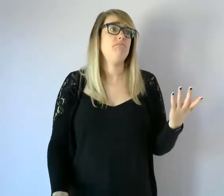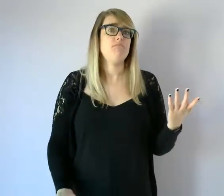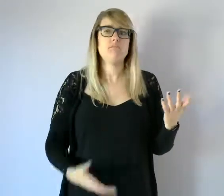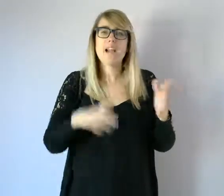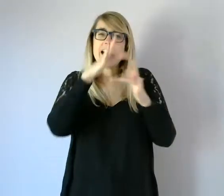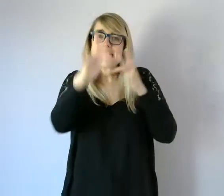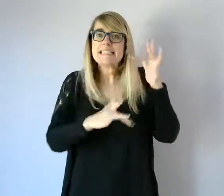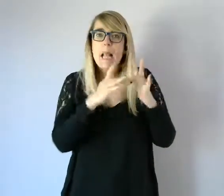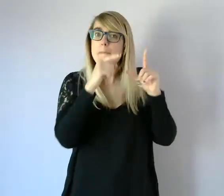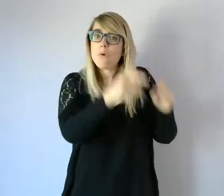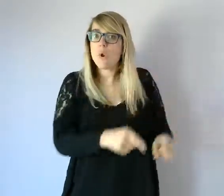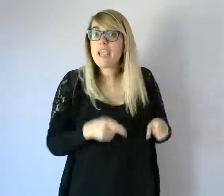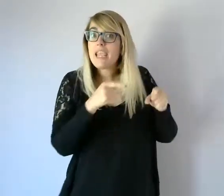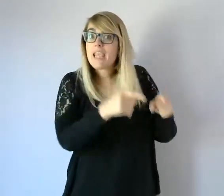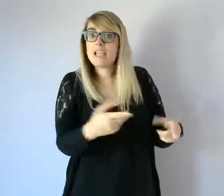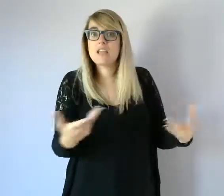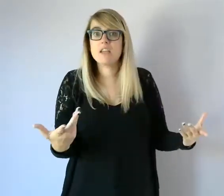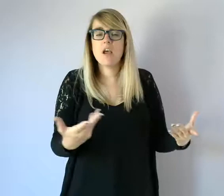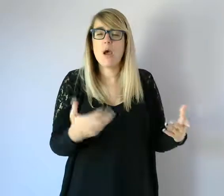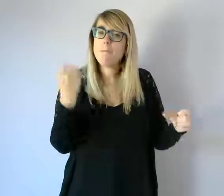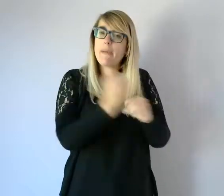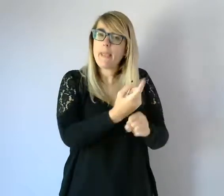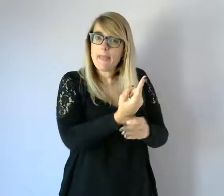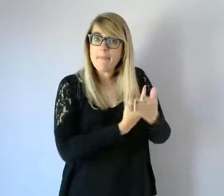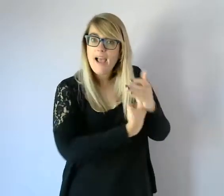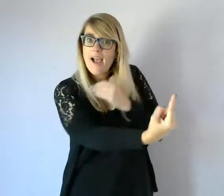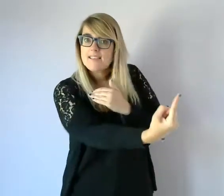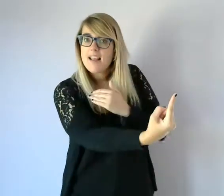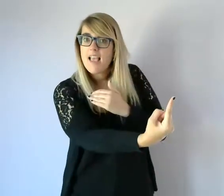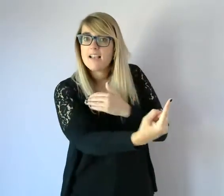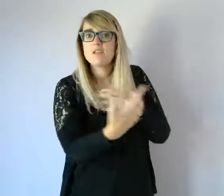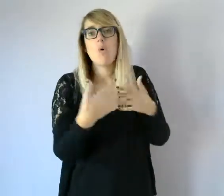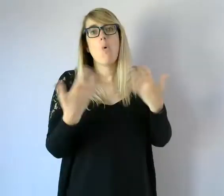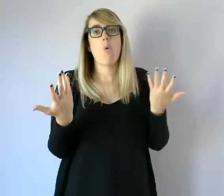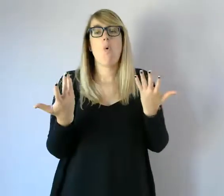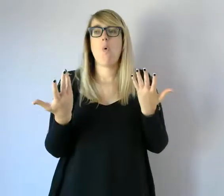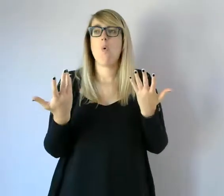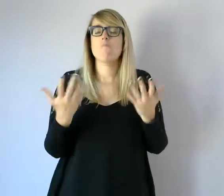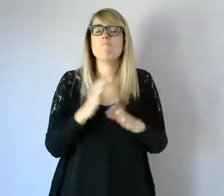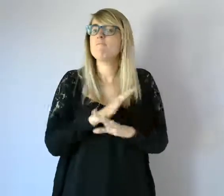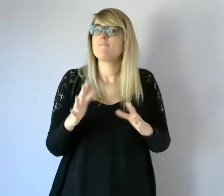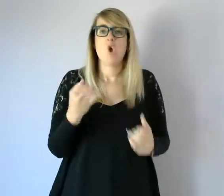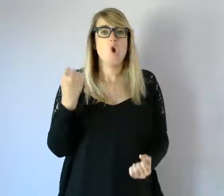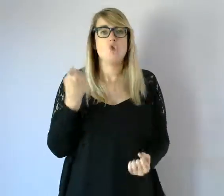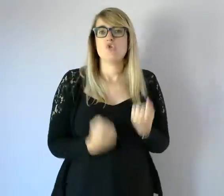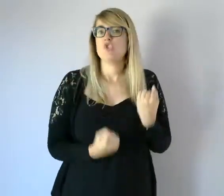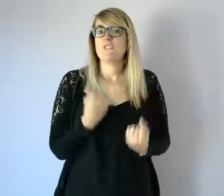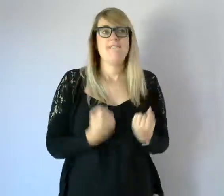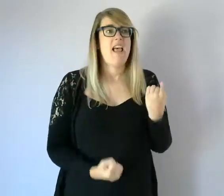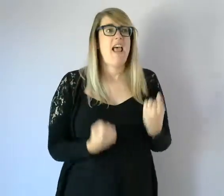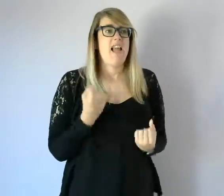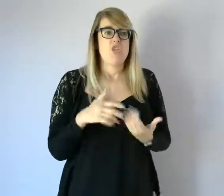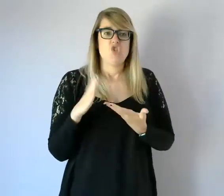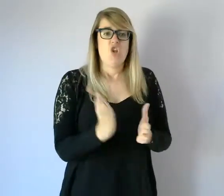cyberbullying, isolation, or unreasonable and unjustified withdrawal of services or